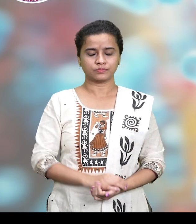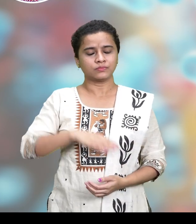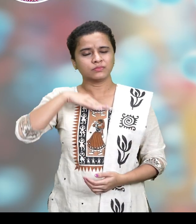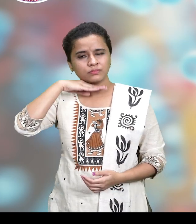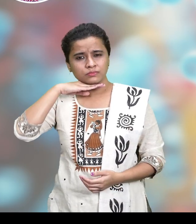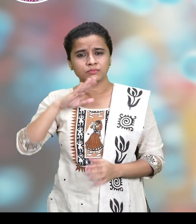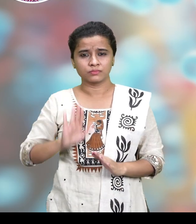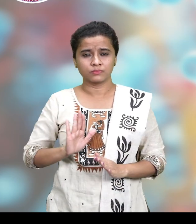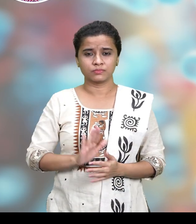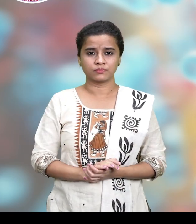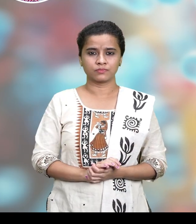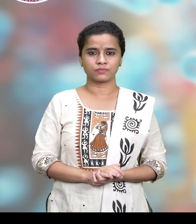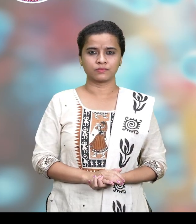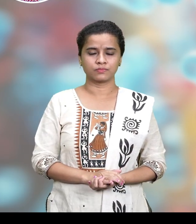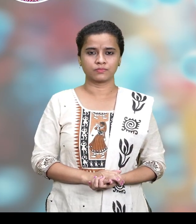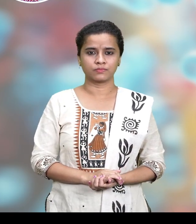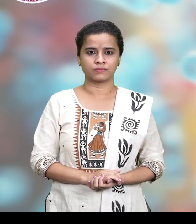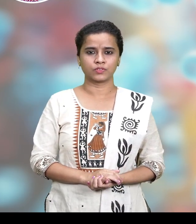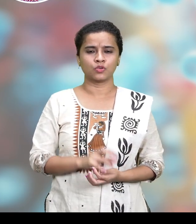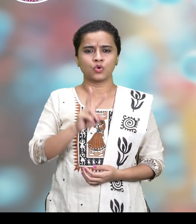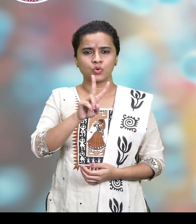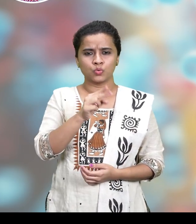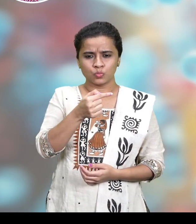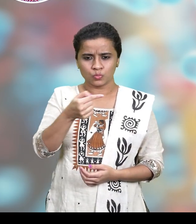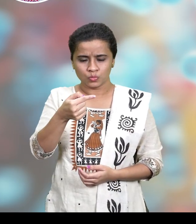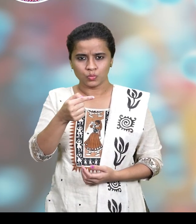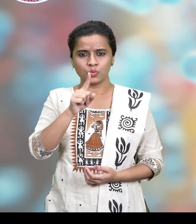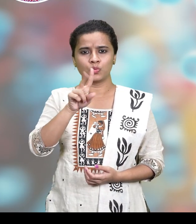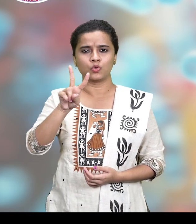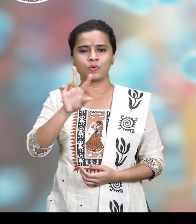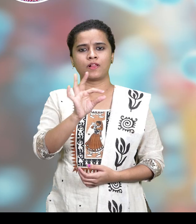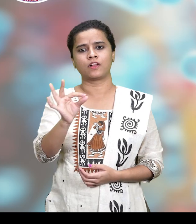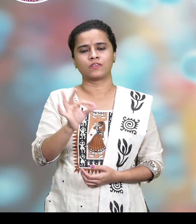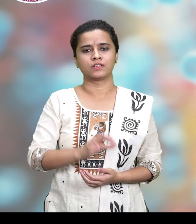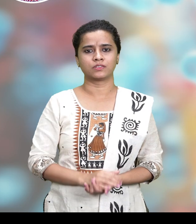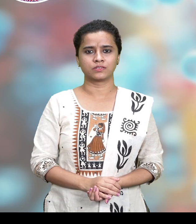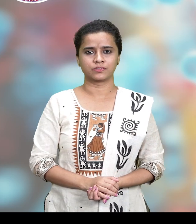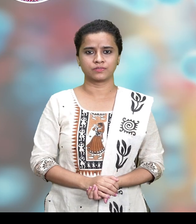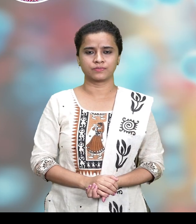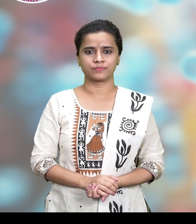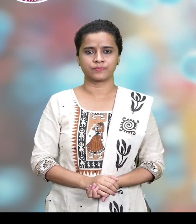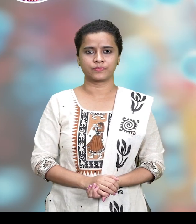fever for 2 to 12 weeks,